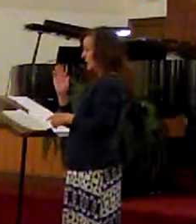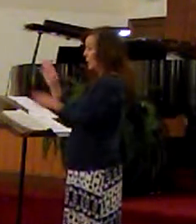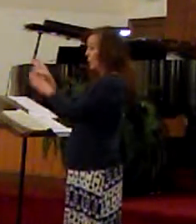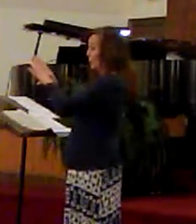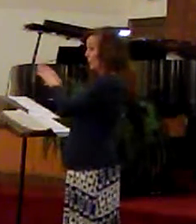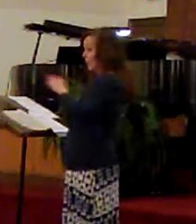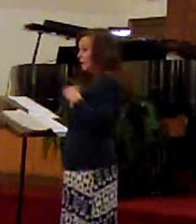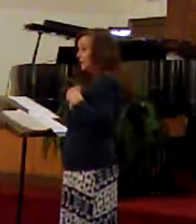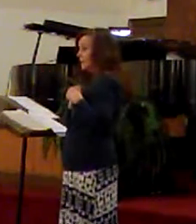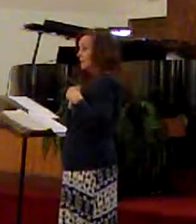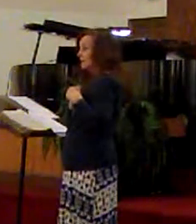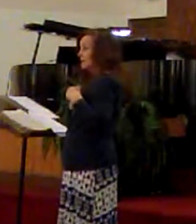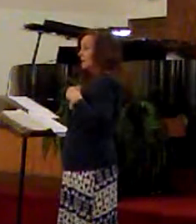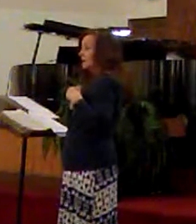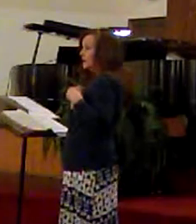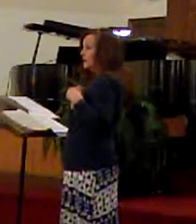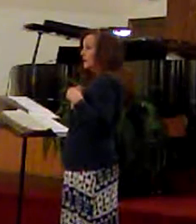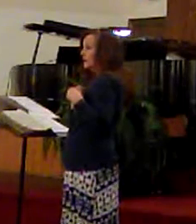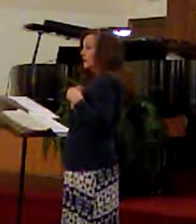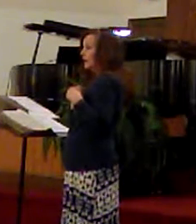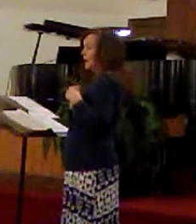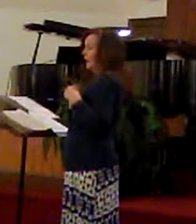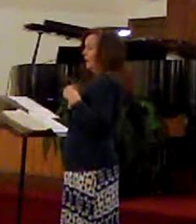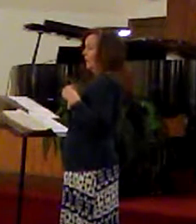are you getting what I'm saying?